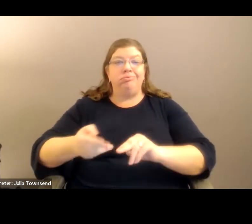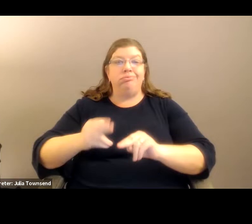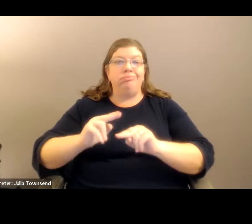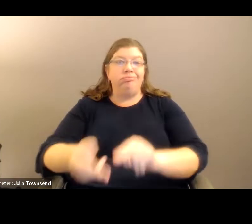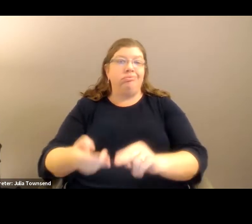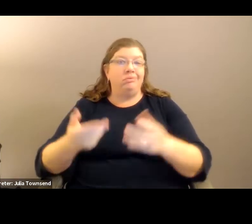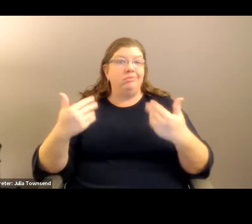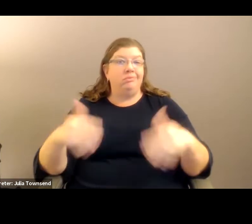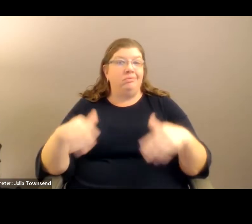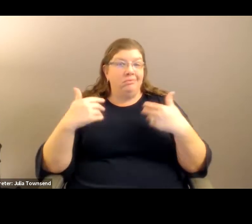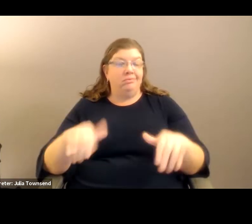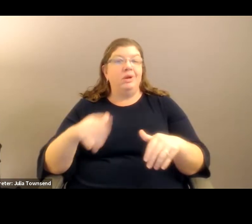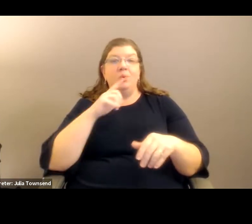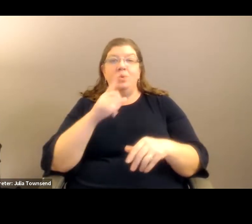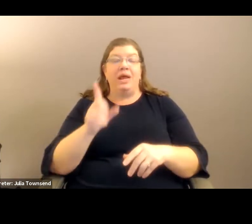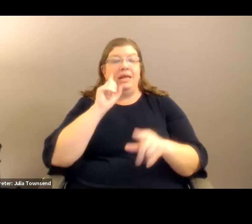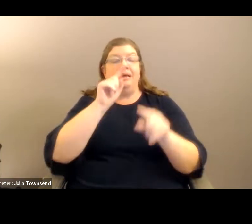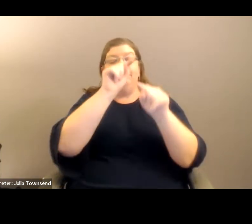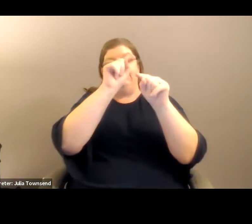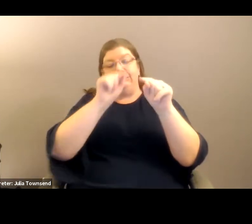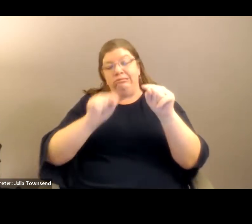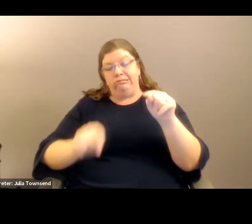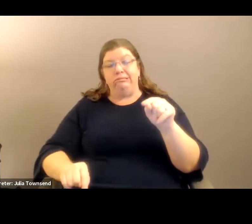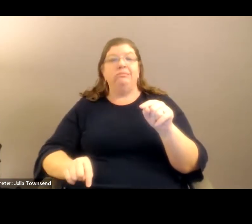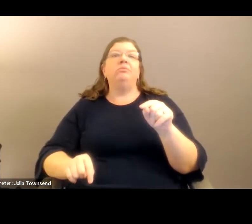86.46. So you could see it's drastically going down.